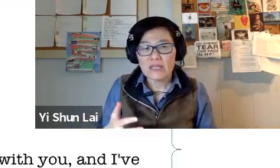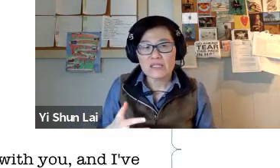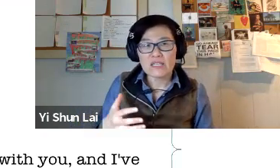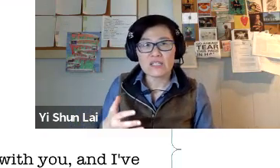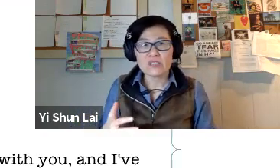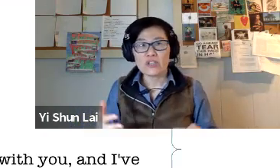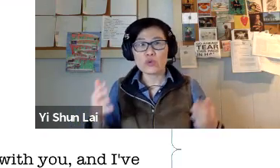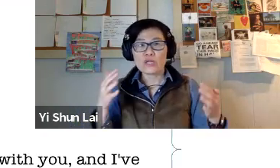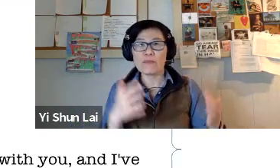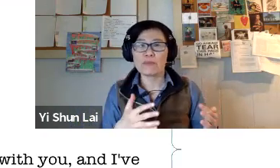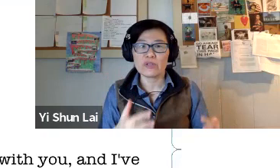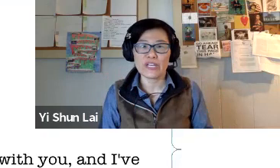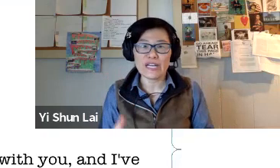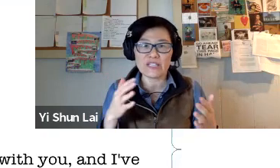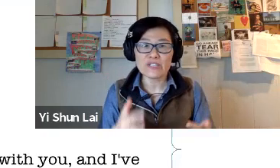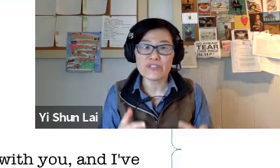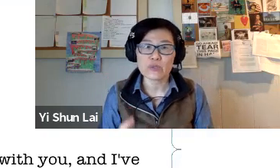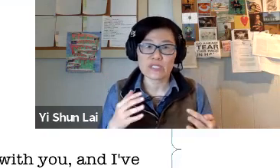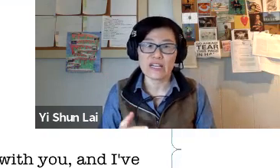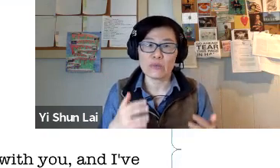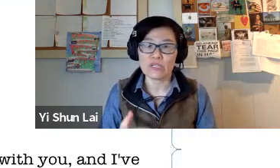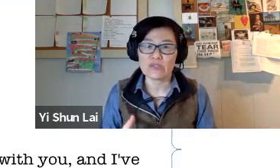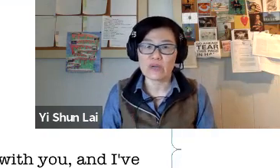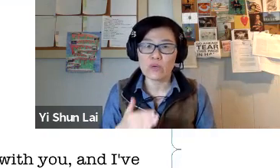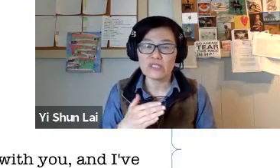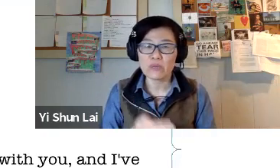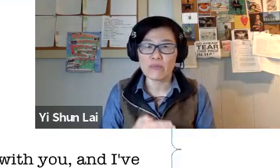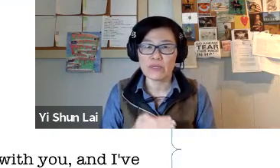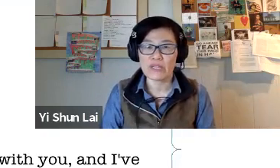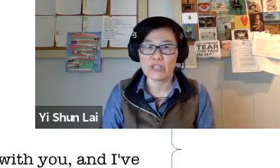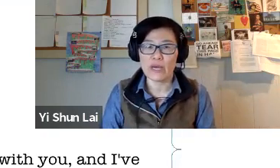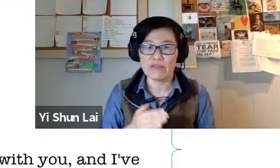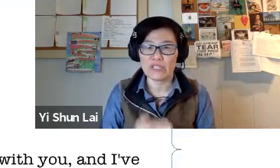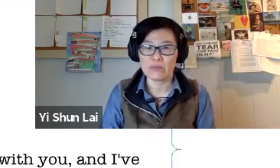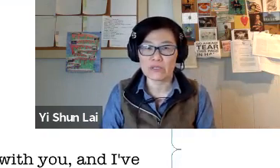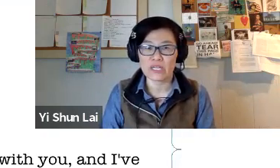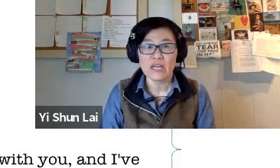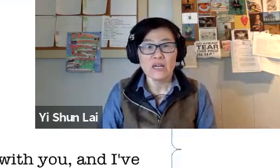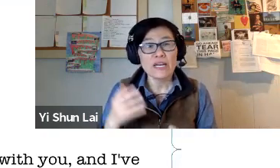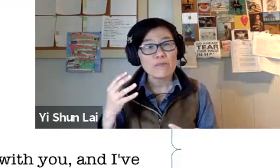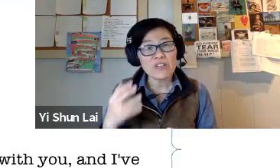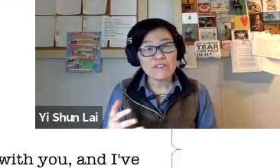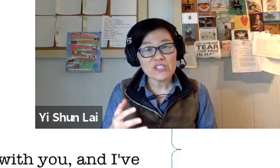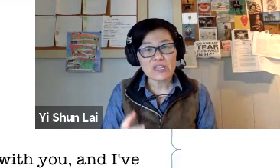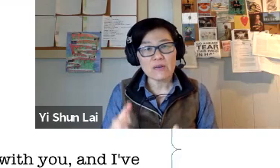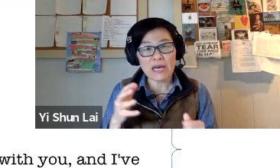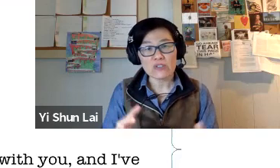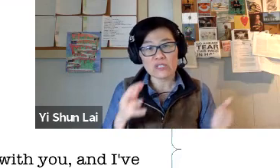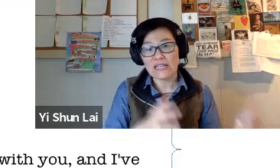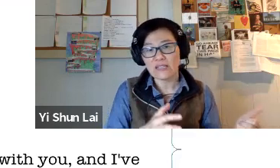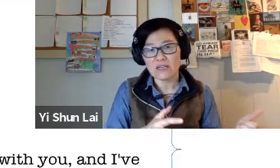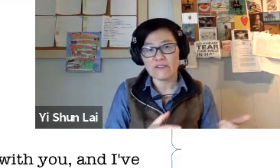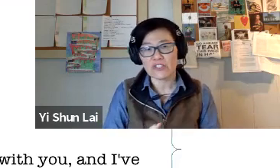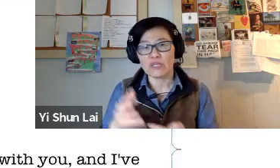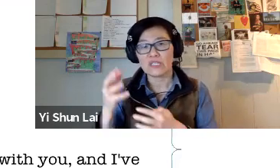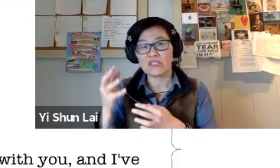that means is your capability as an individual to sell books, right? What is the probability that you have of selling books, okay? Now, in fiction, it matters